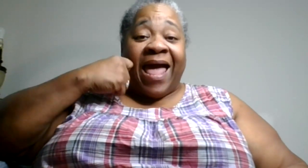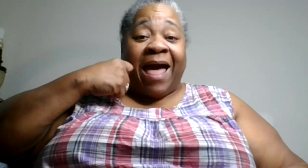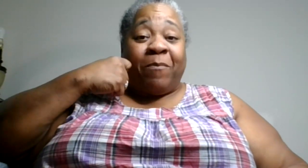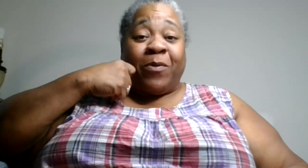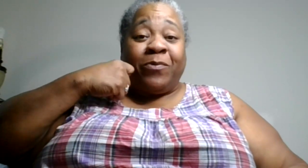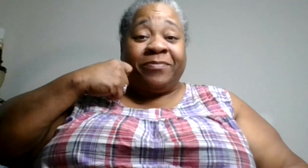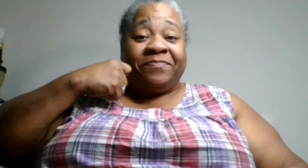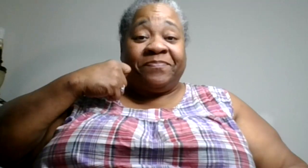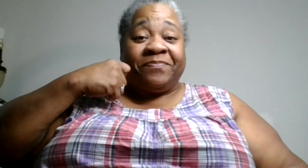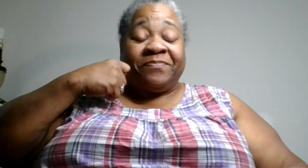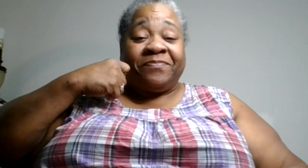Apple.